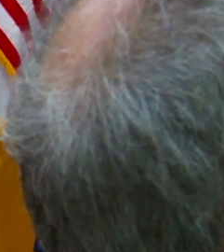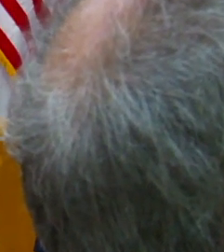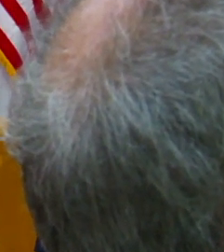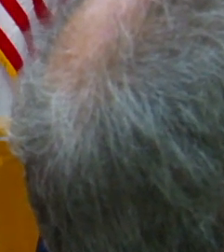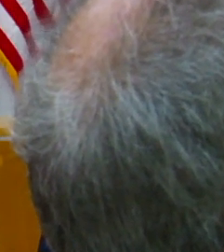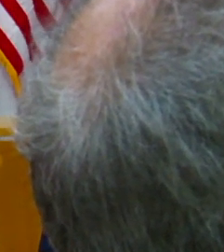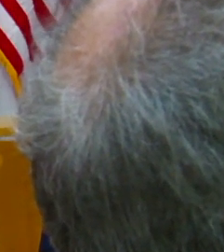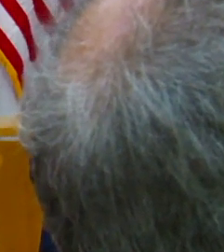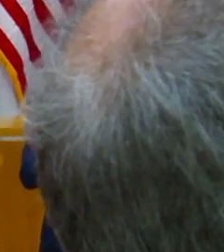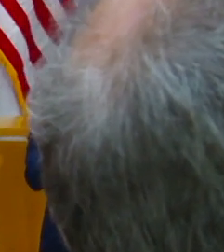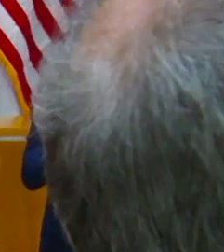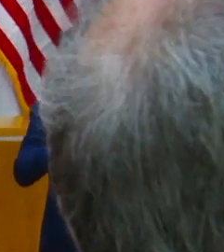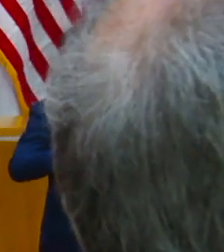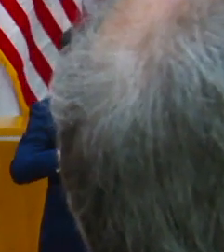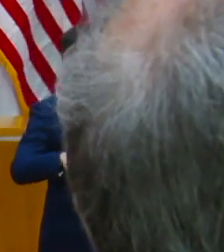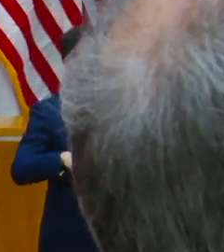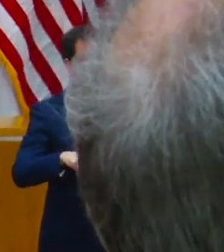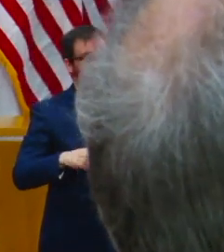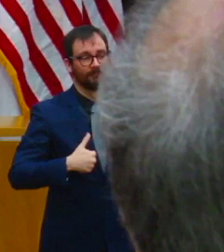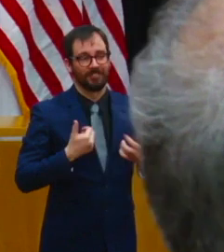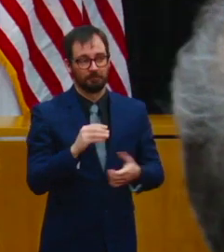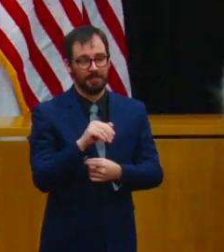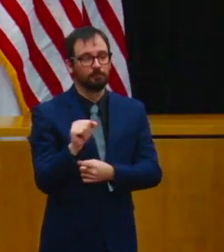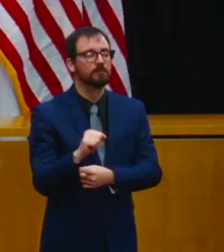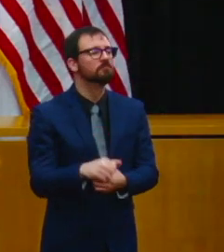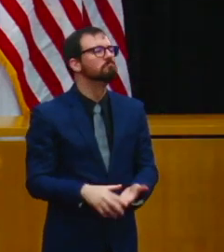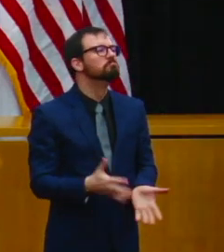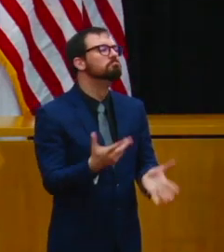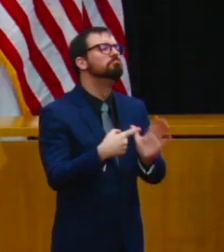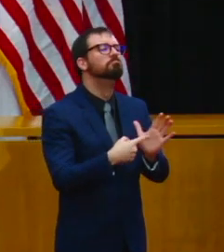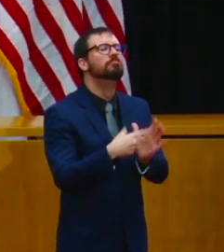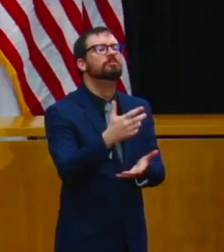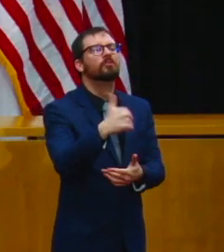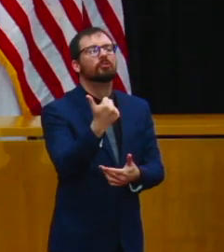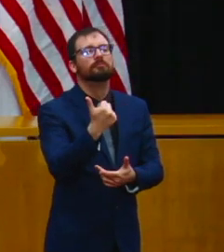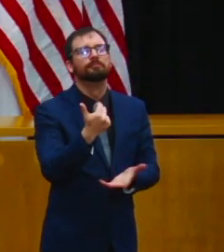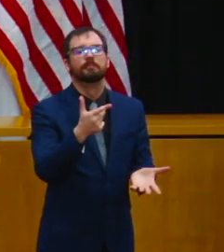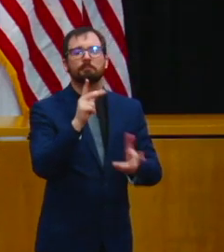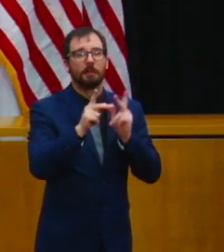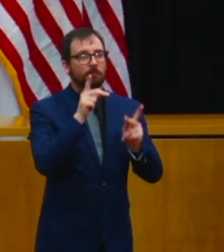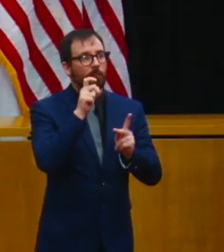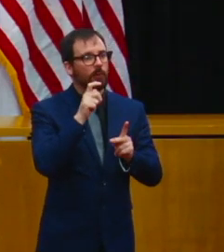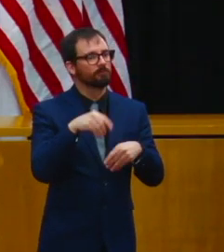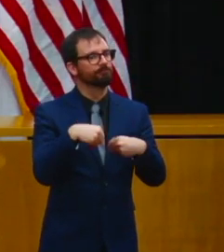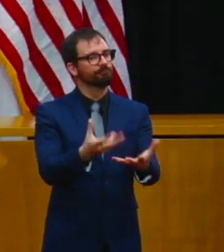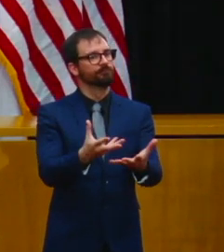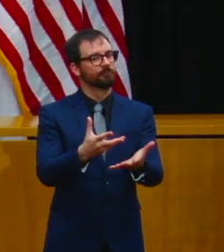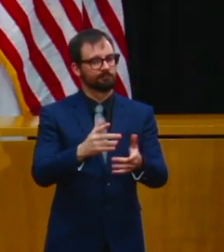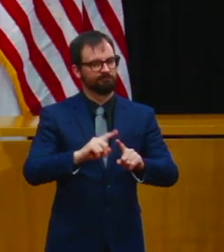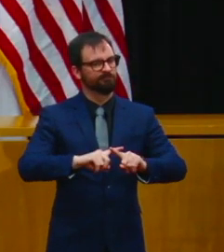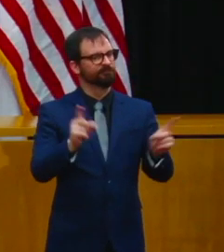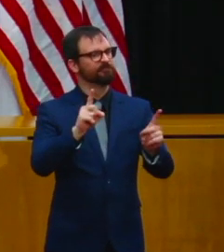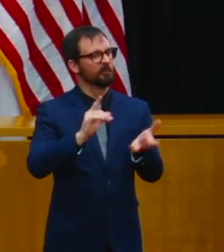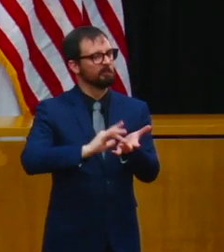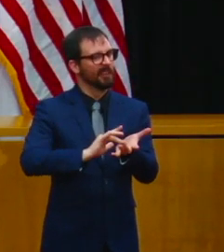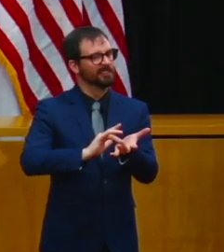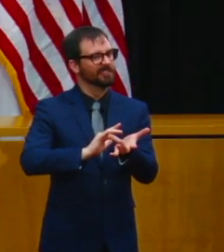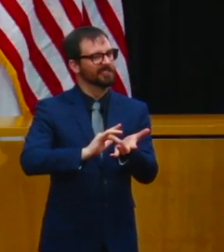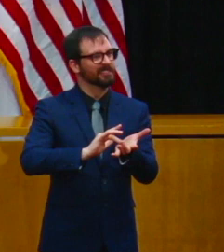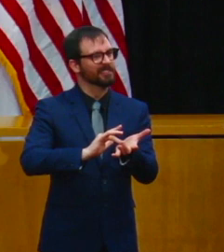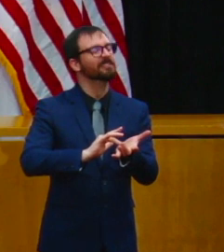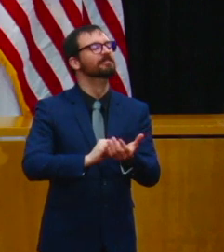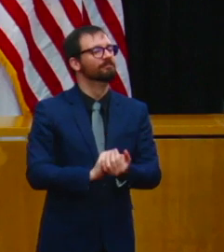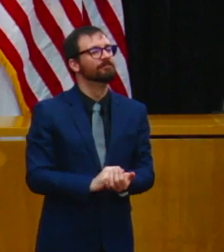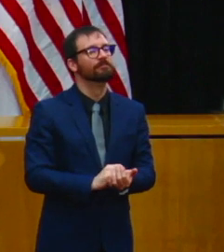up tents and other large programs. And suspends prior authorization requirements and extends pre-existing prior